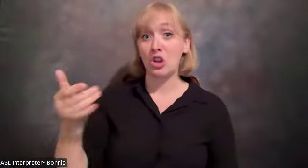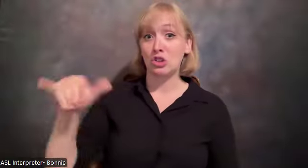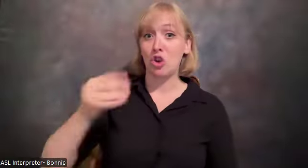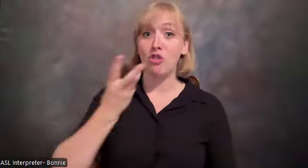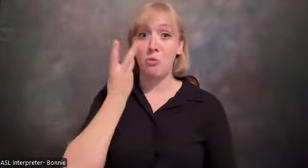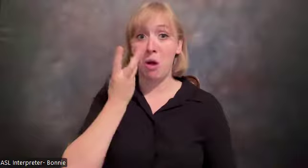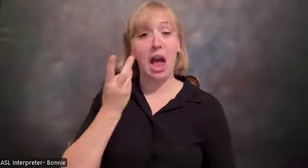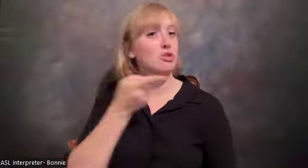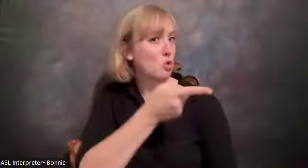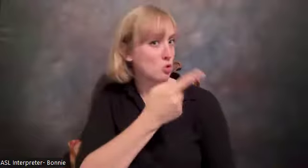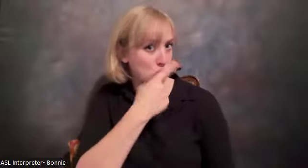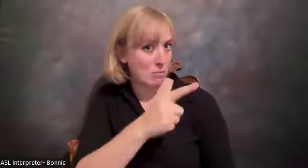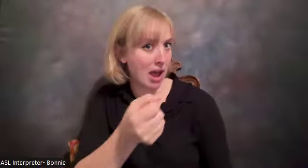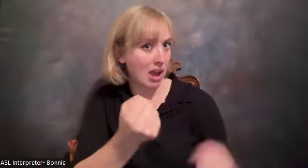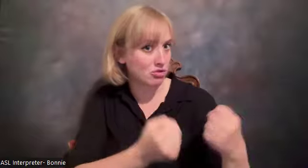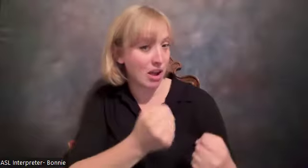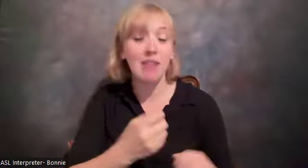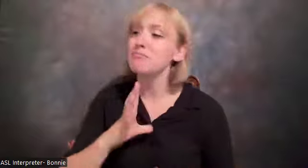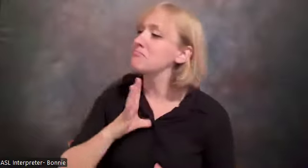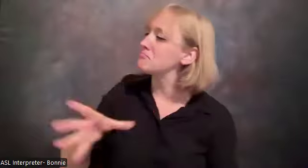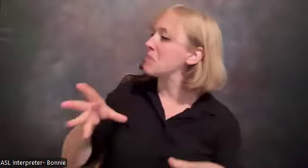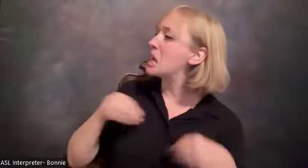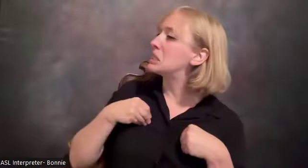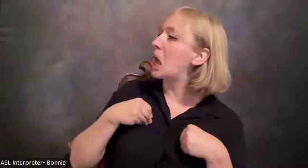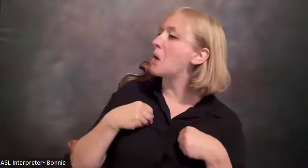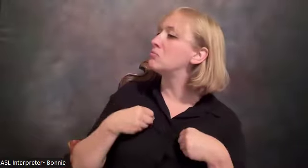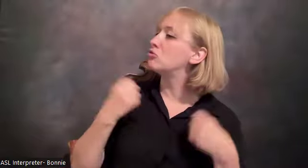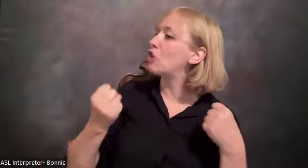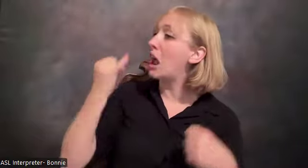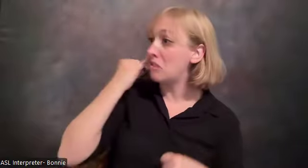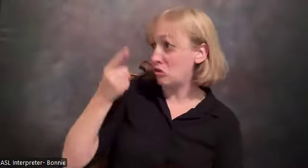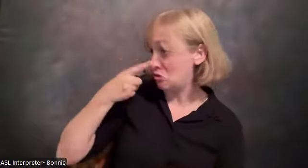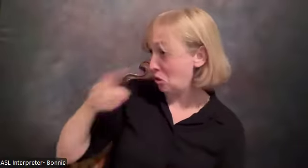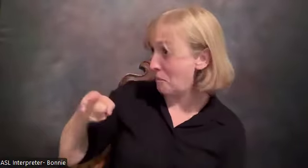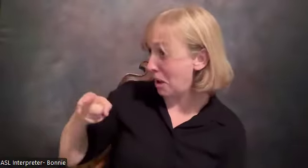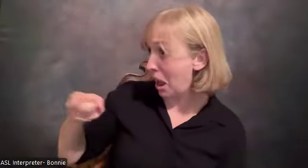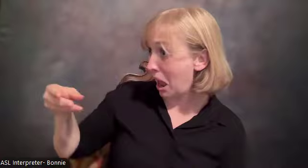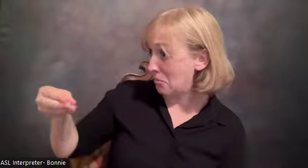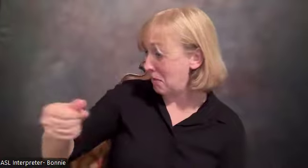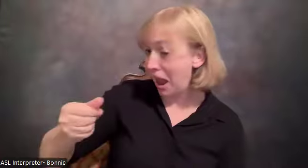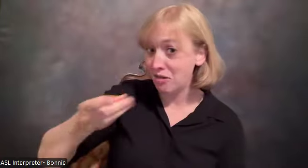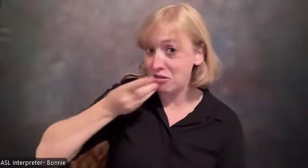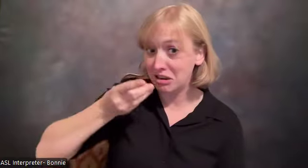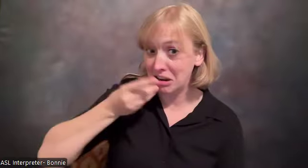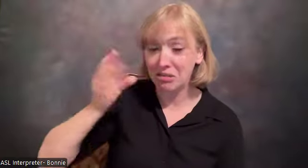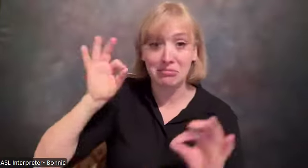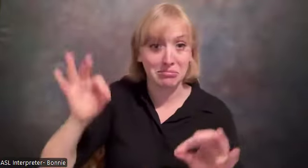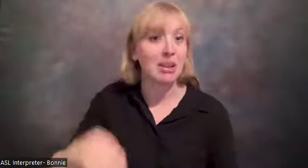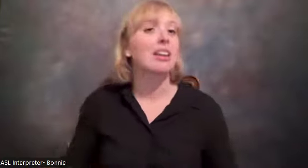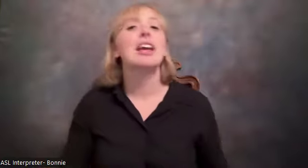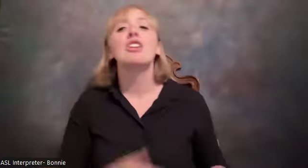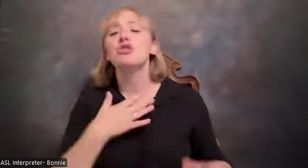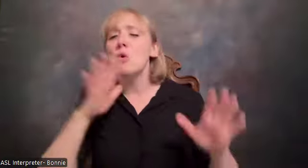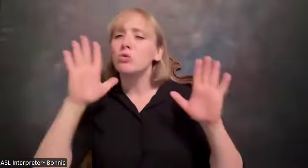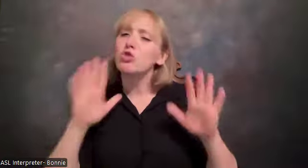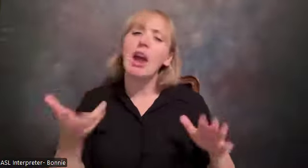with driving if you will be paying, because that sounds really expensive. And indeed, so we take off. They had the nannies watch the